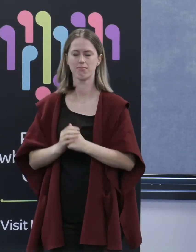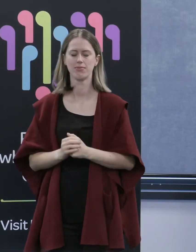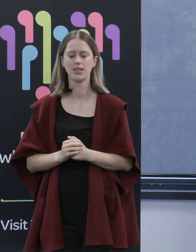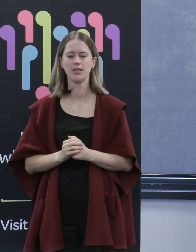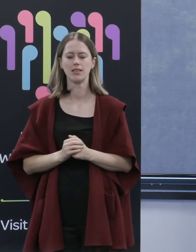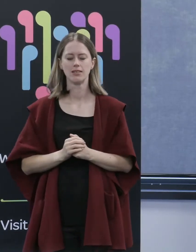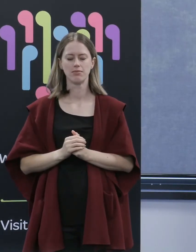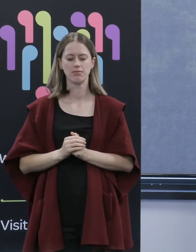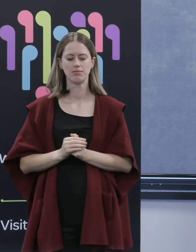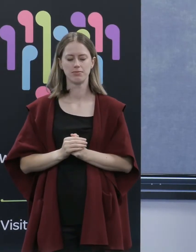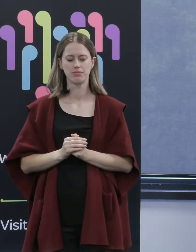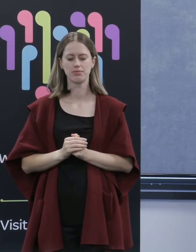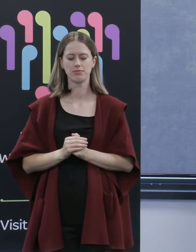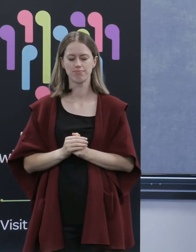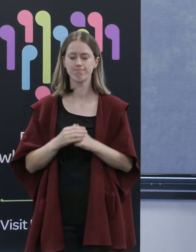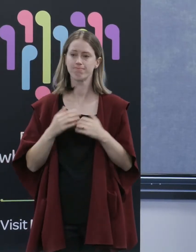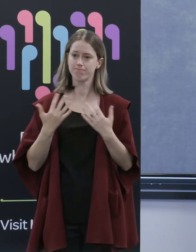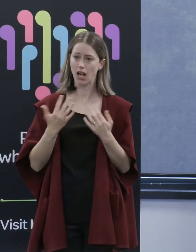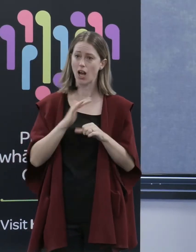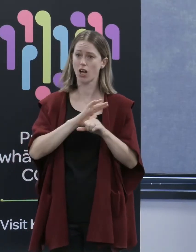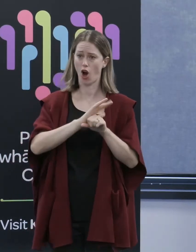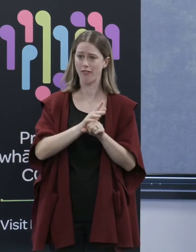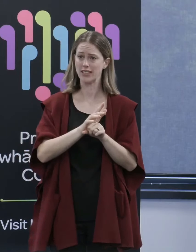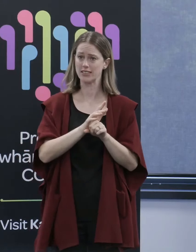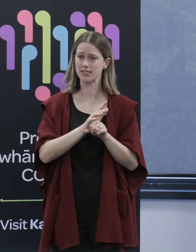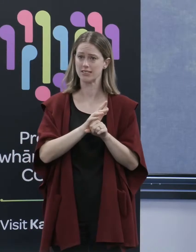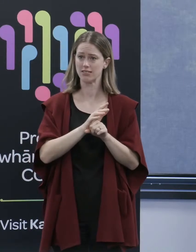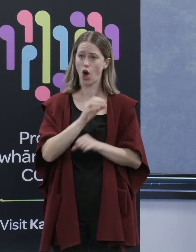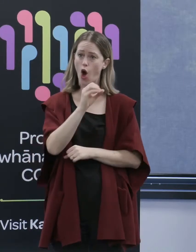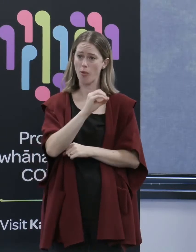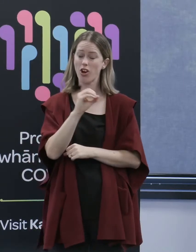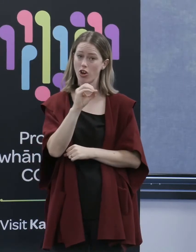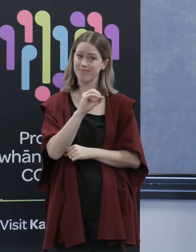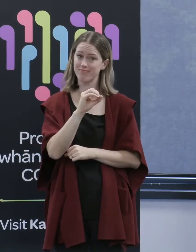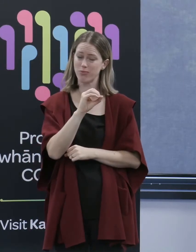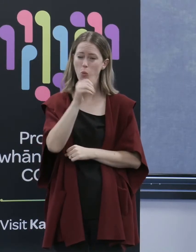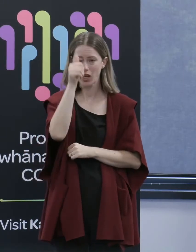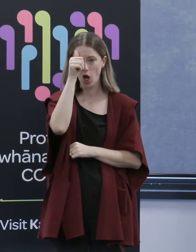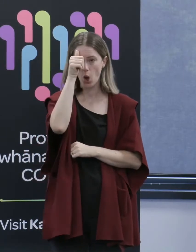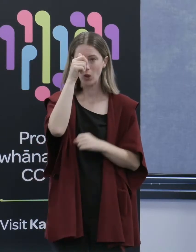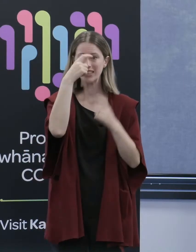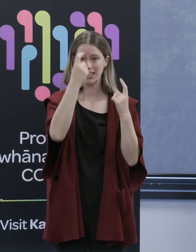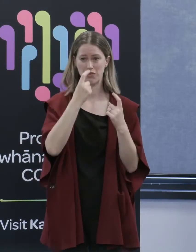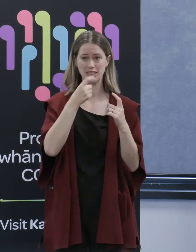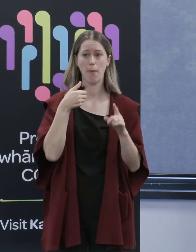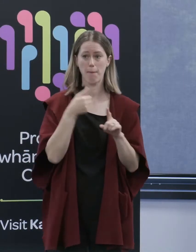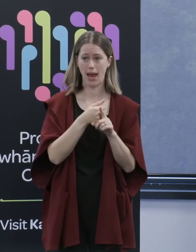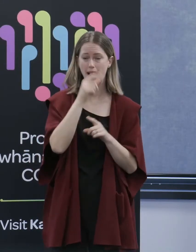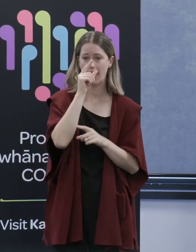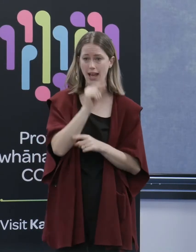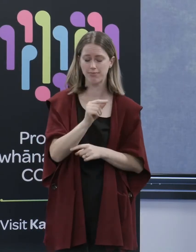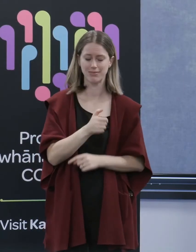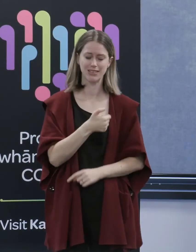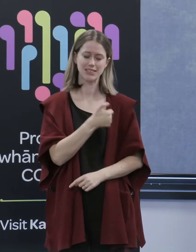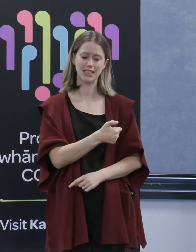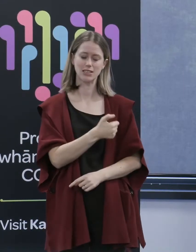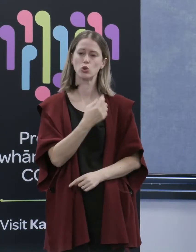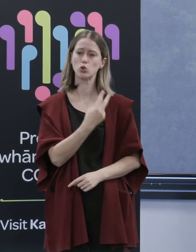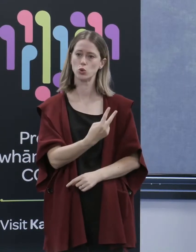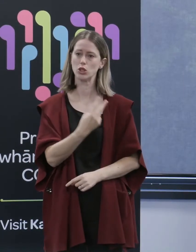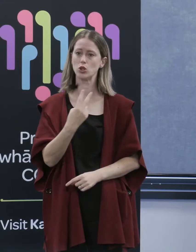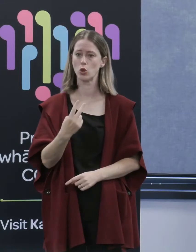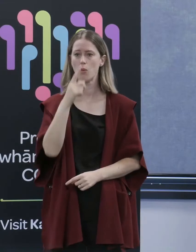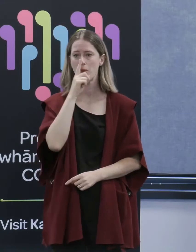So saying, the seriousness of Covid-19, even the Omicron variant, remains clear. There are 622 people